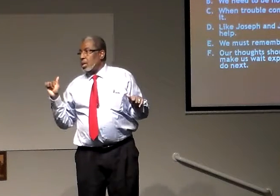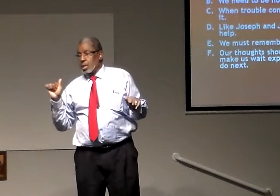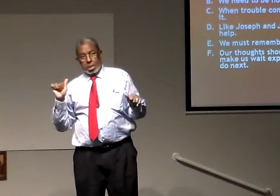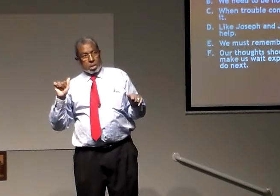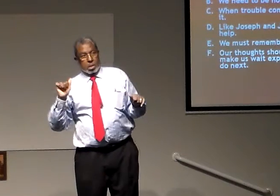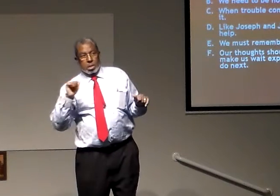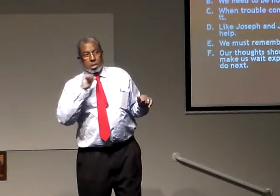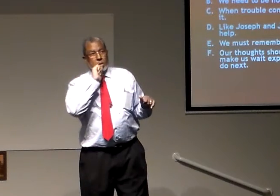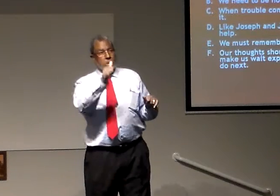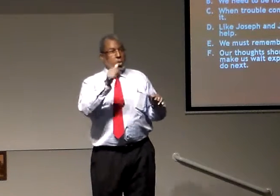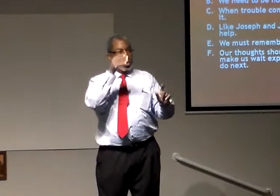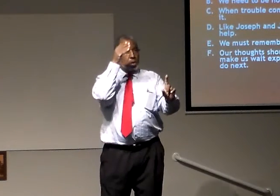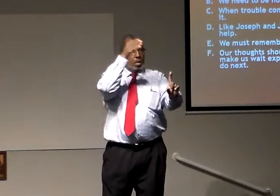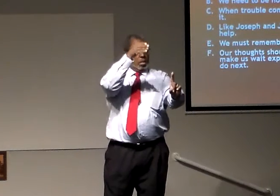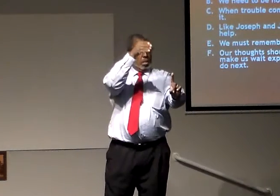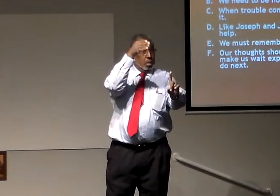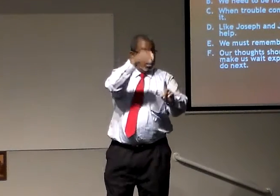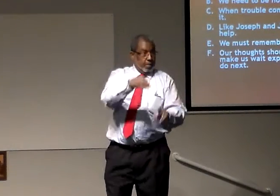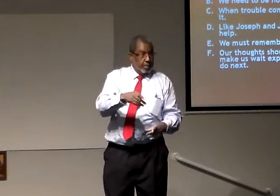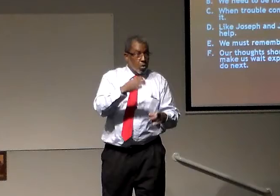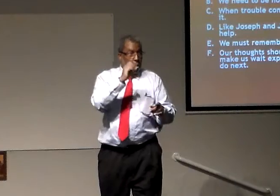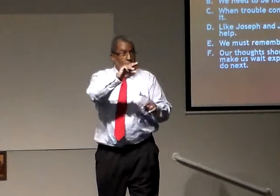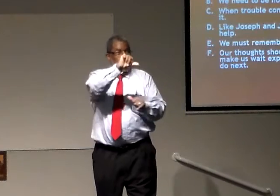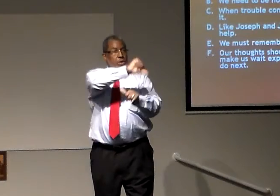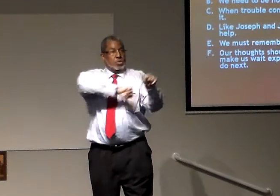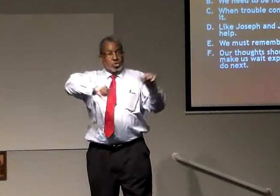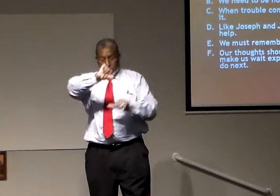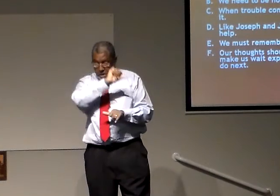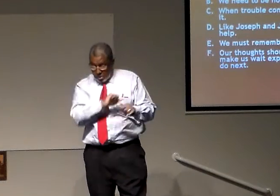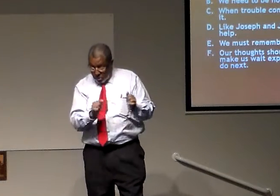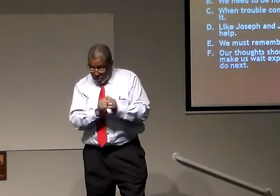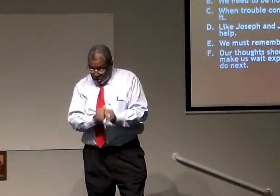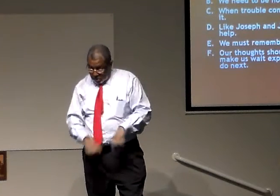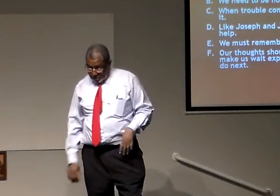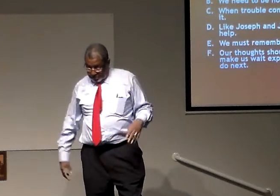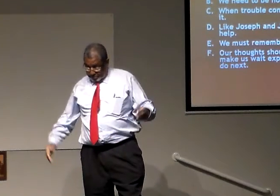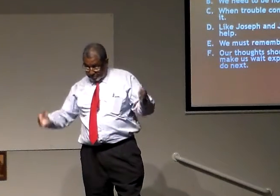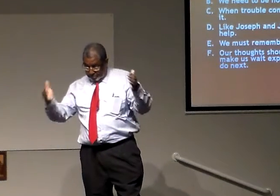should avoid it. Don't go over there or associate with them.